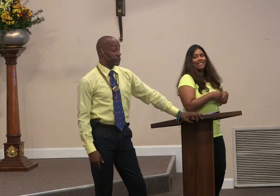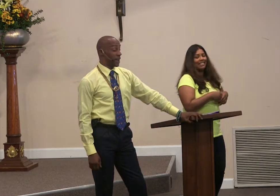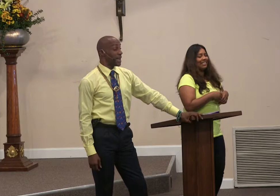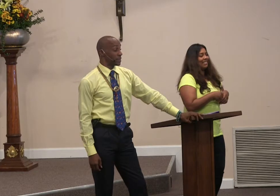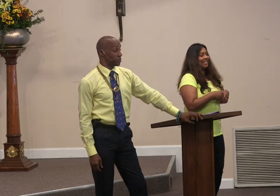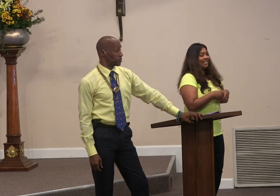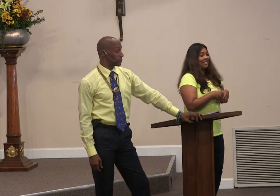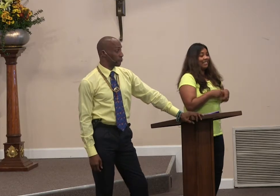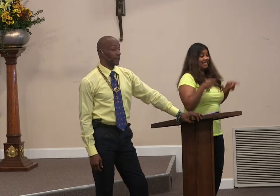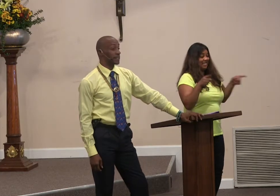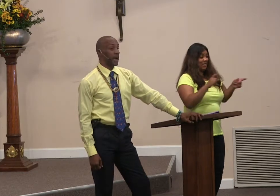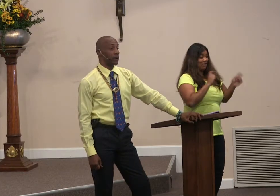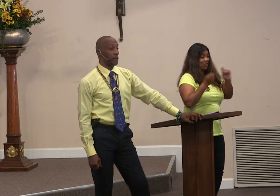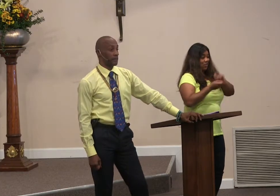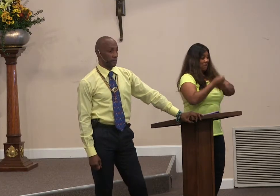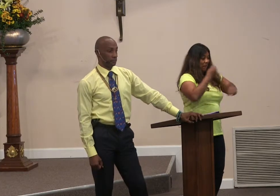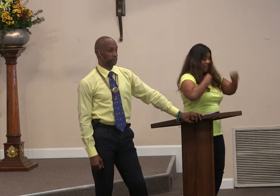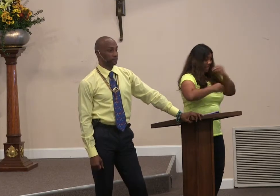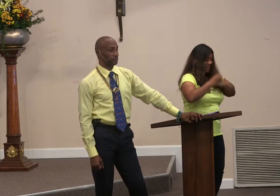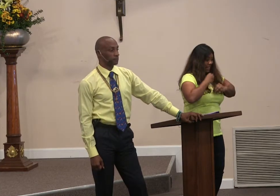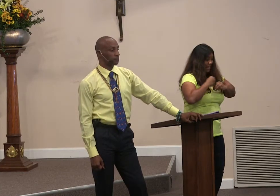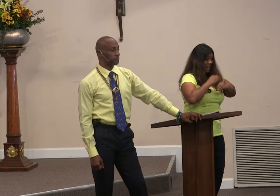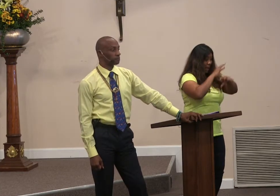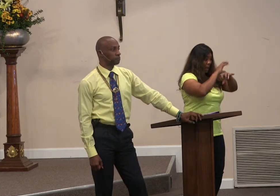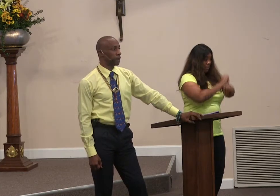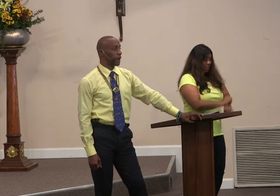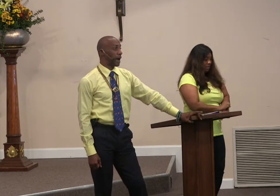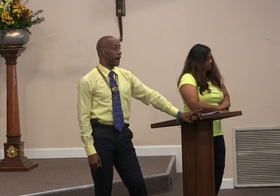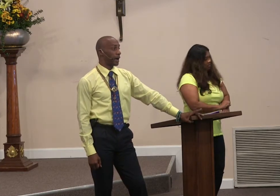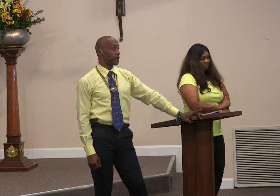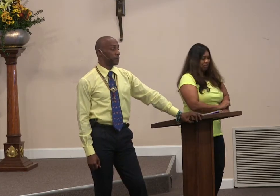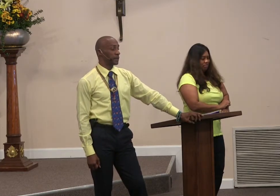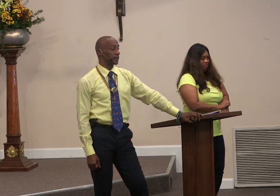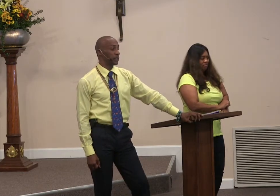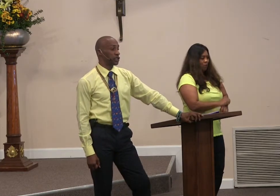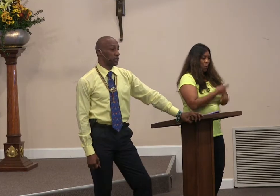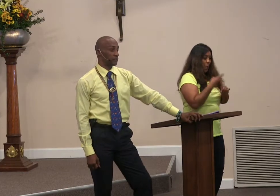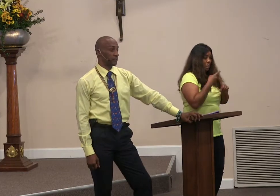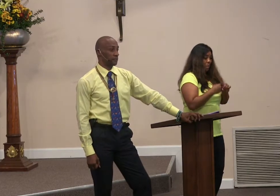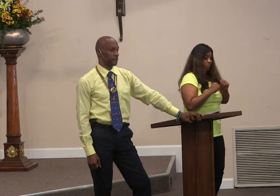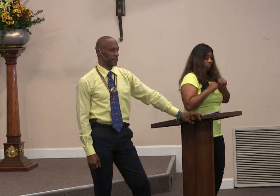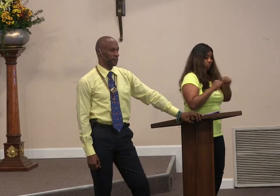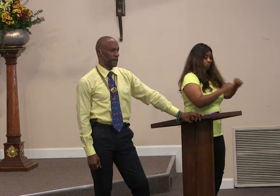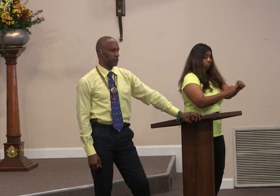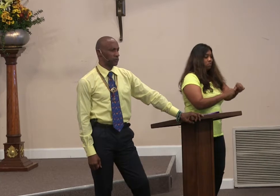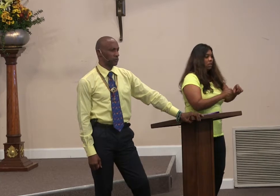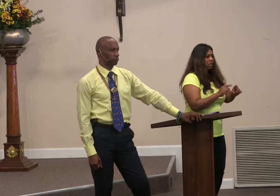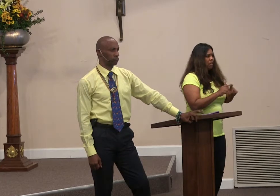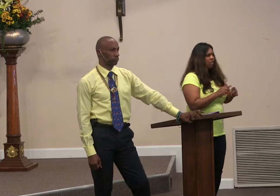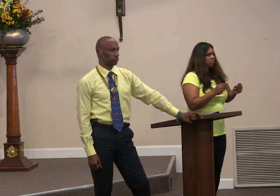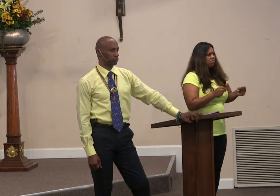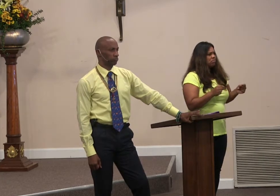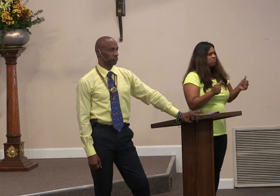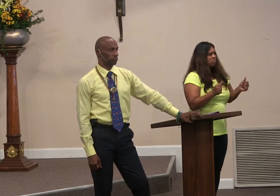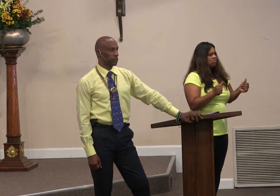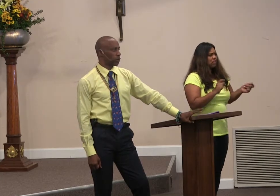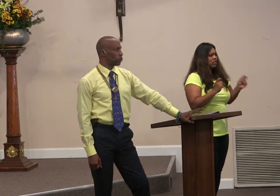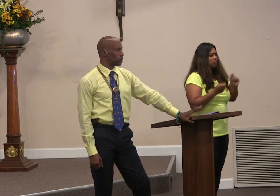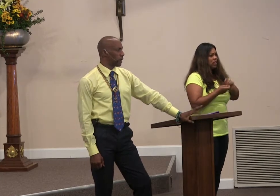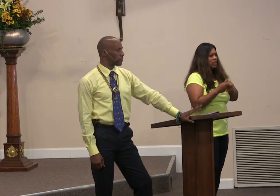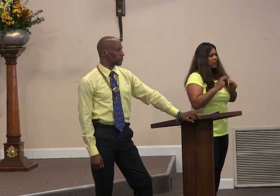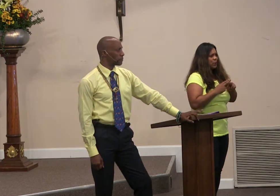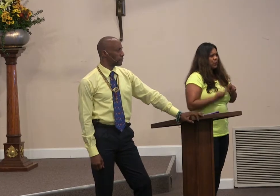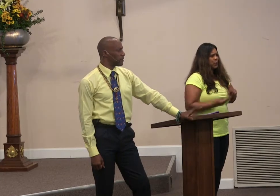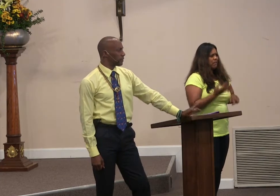That didn't change for an entire month. But I immediately shifted 15 pounds. So